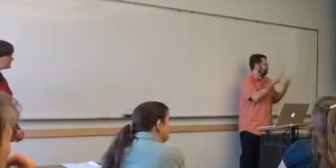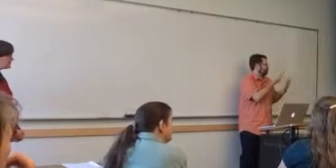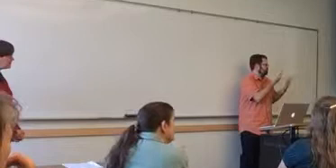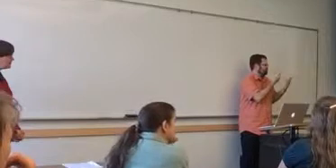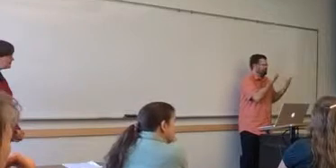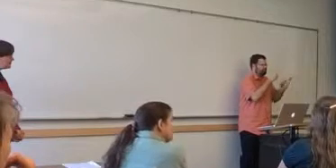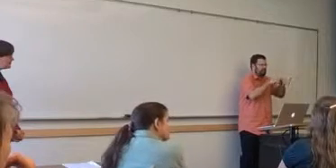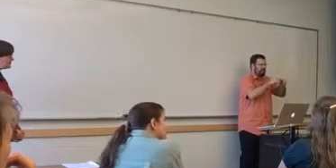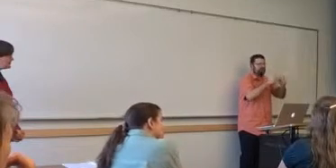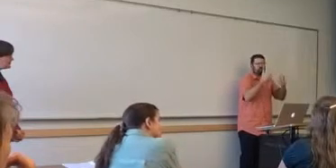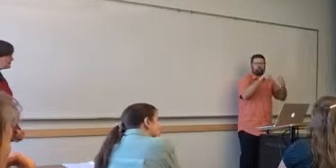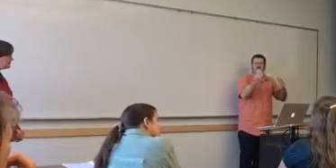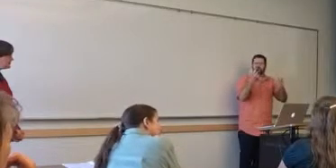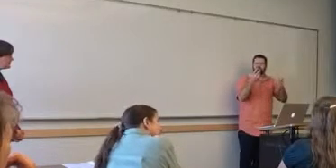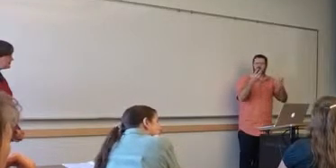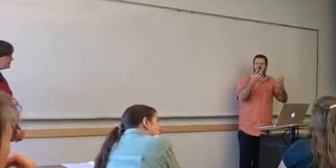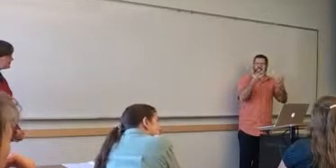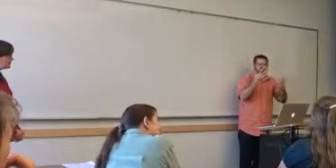this for it to run.